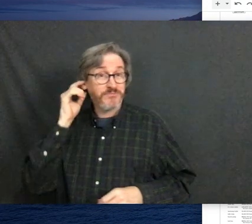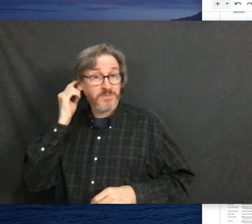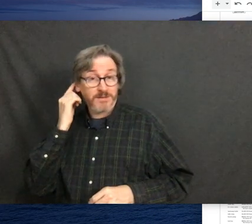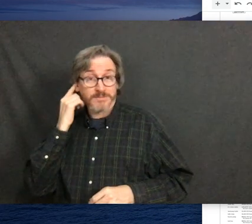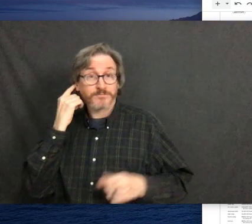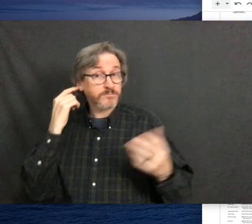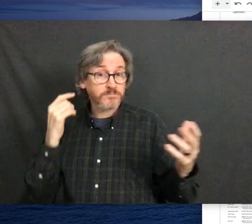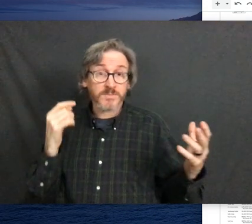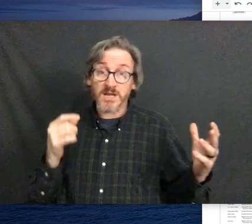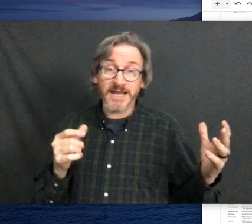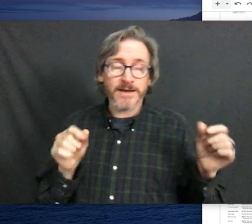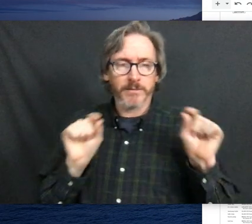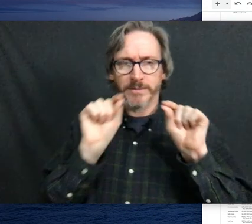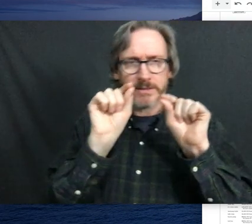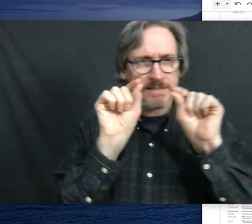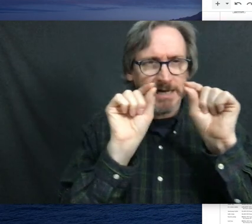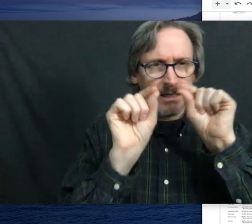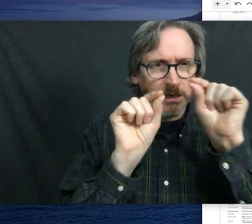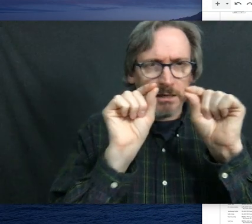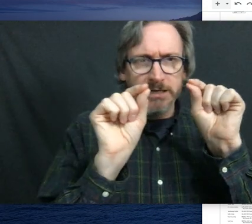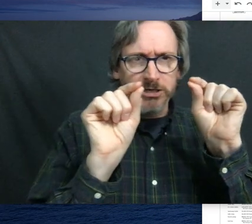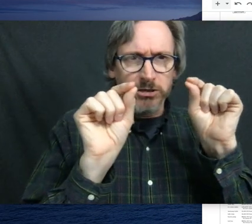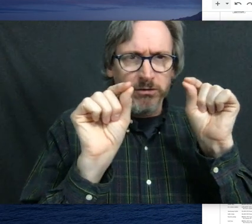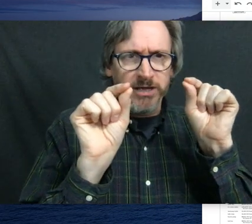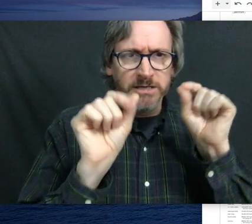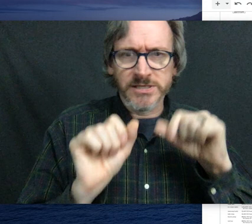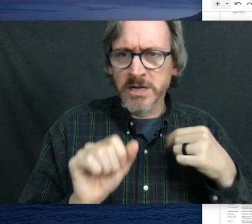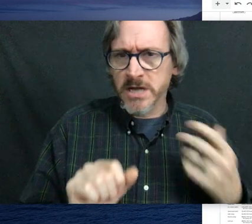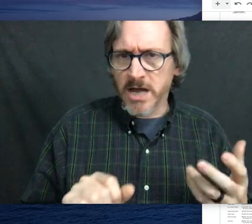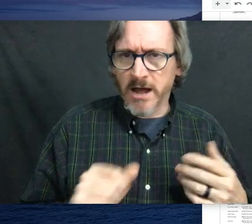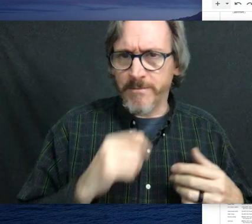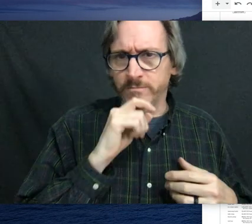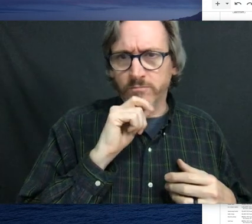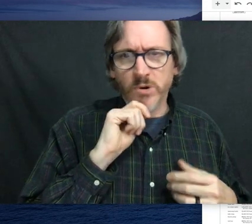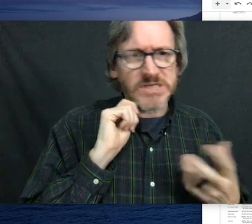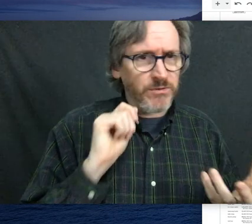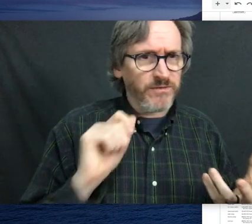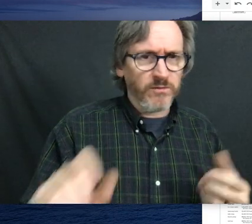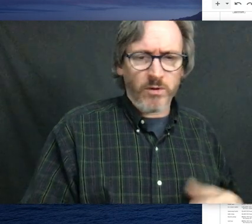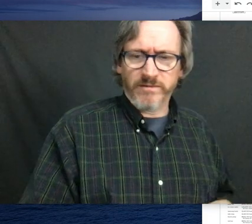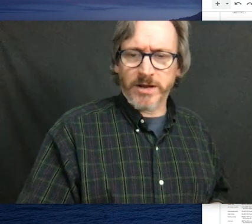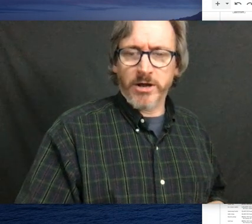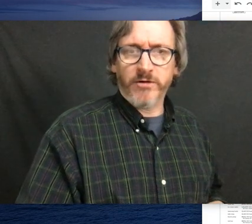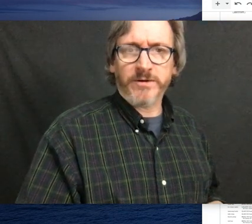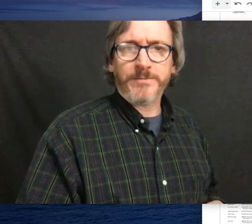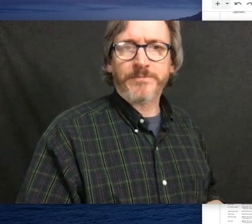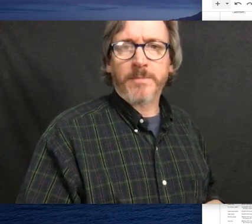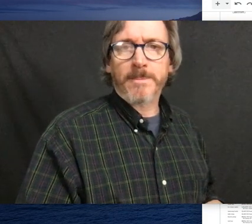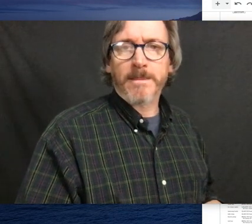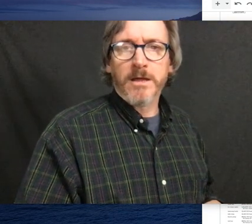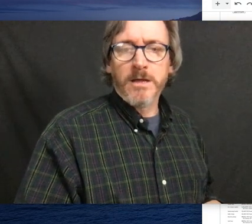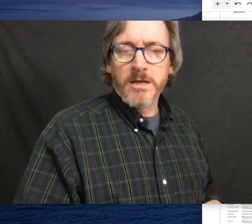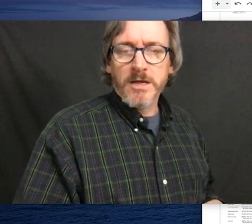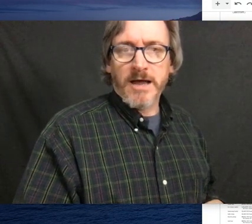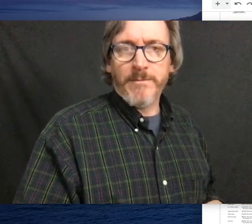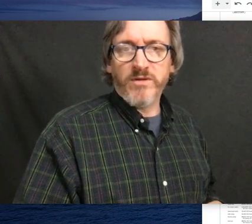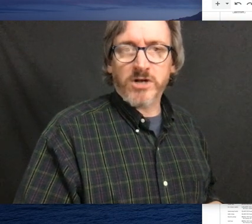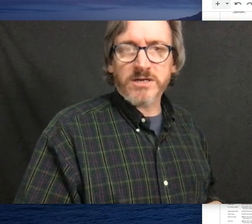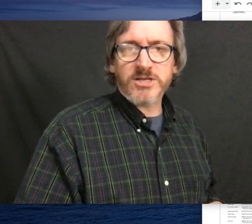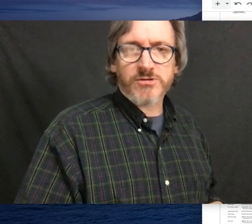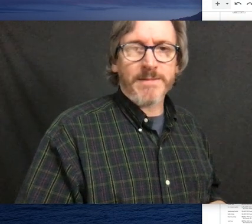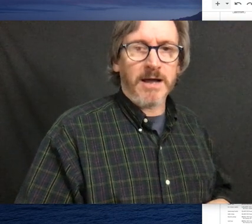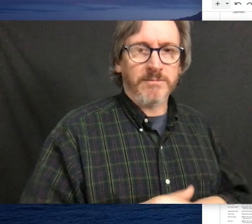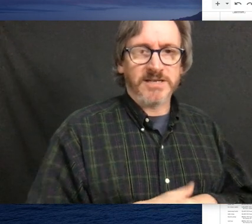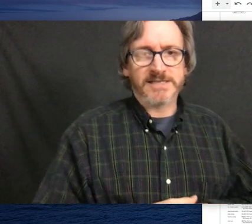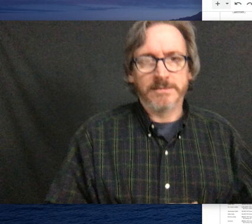16.05. Again, tiny little additional things, mostly review of what we've already gone over. We've talked